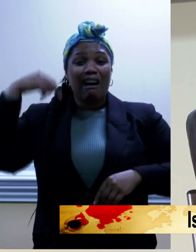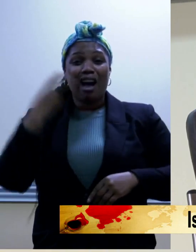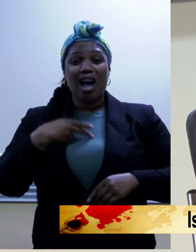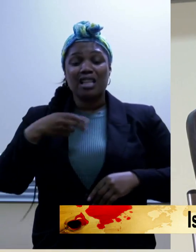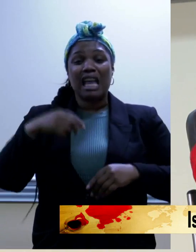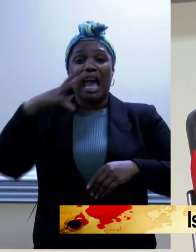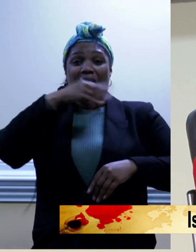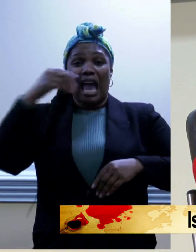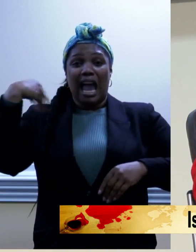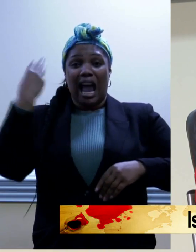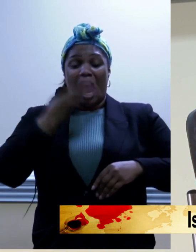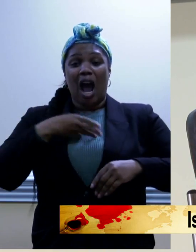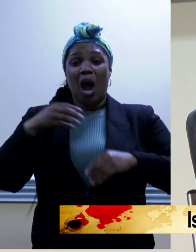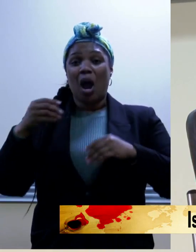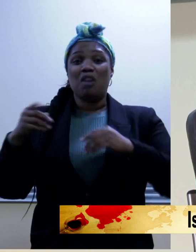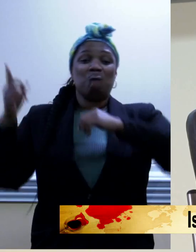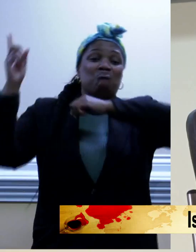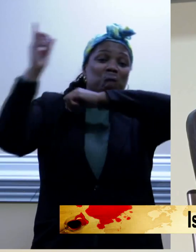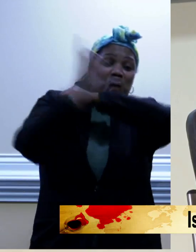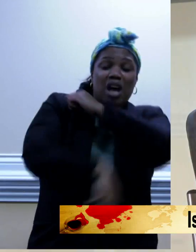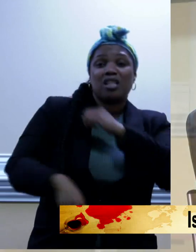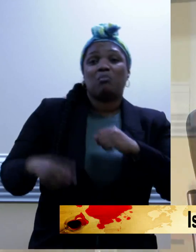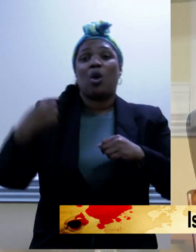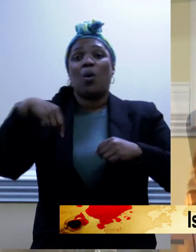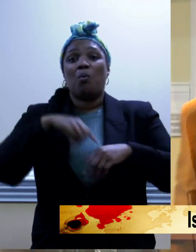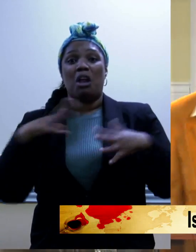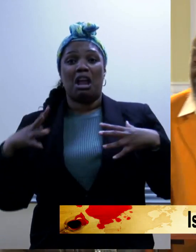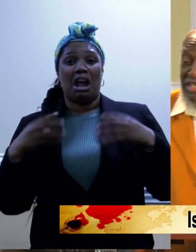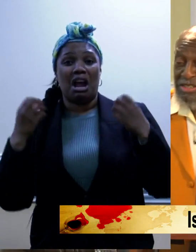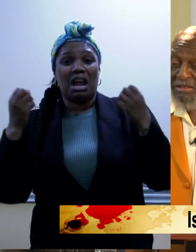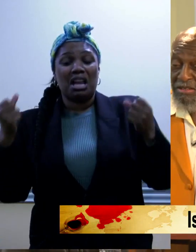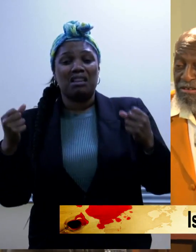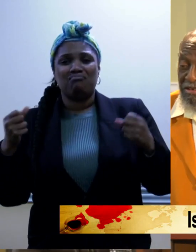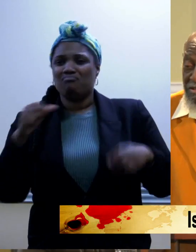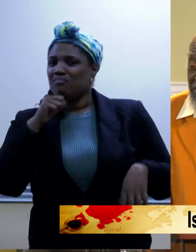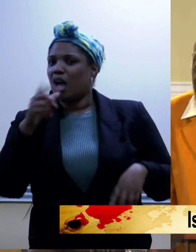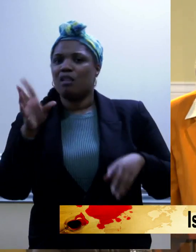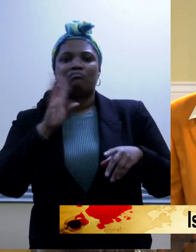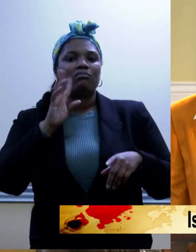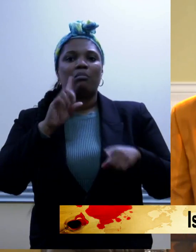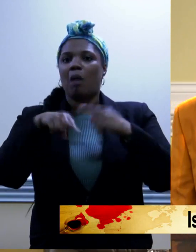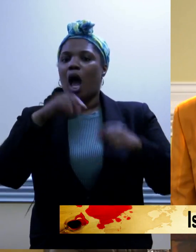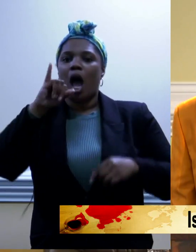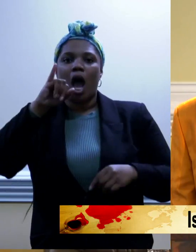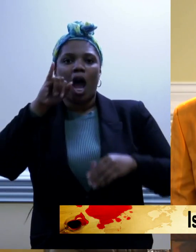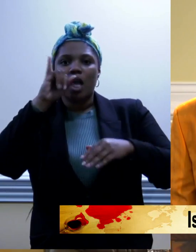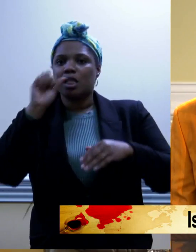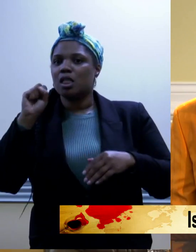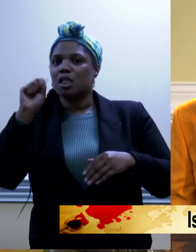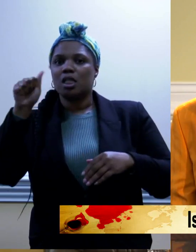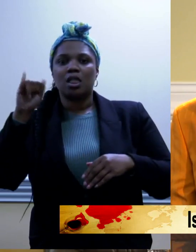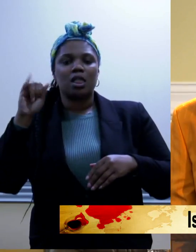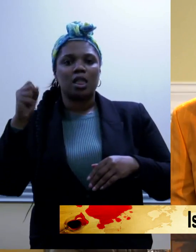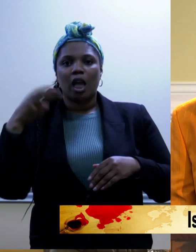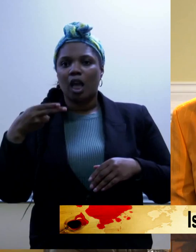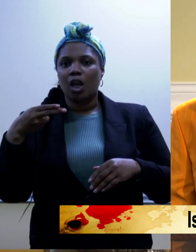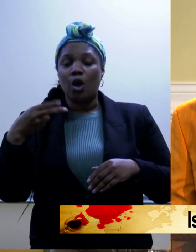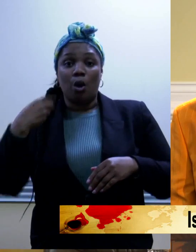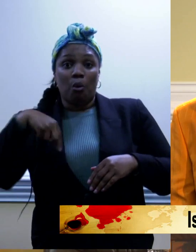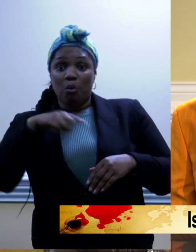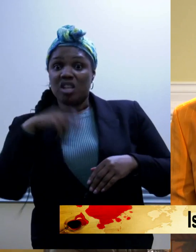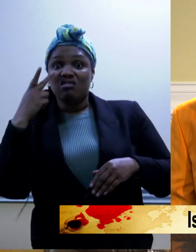with his stripes, we are healed. This certainly ain't talking about Isaiah, is it? No, sir. It's talking about somebody that we've